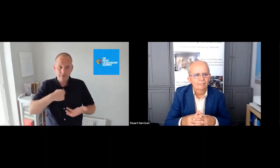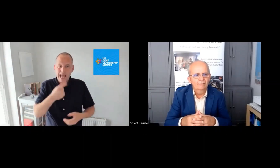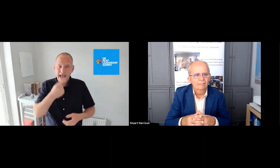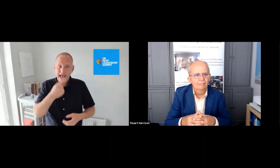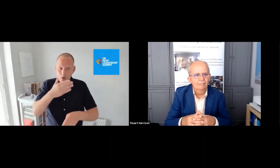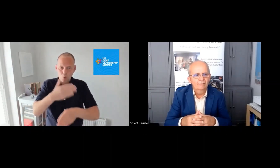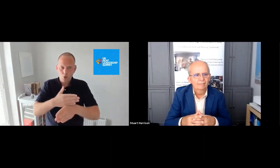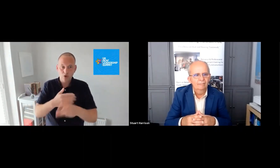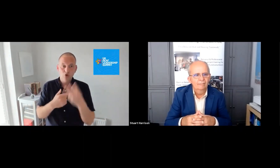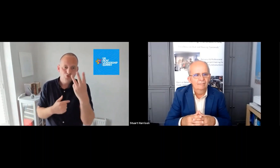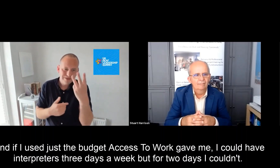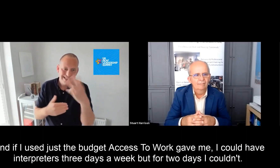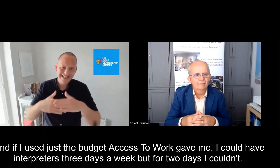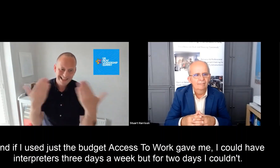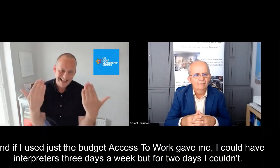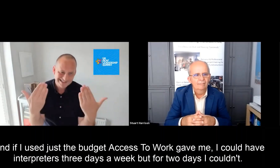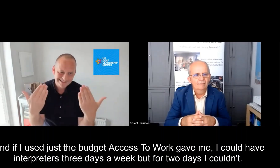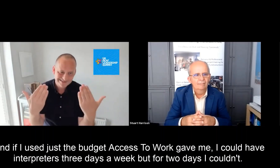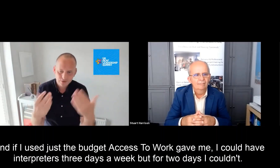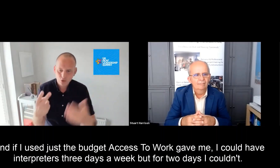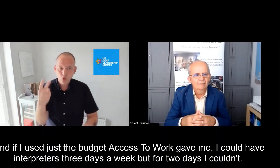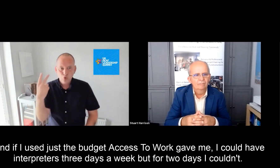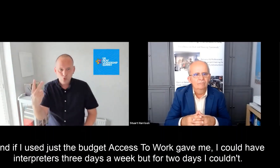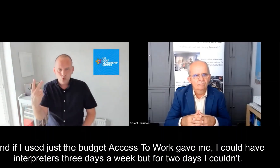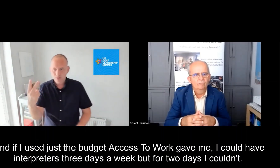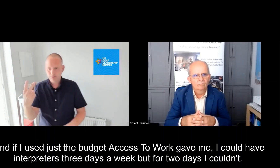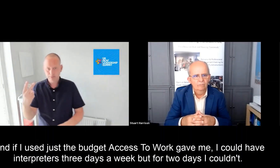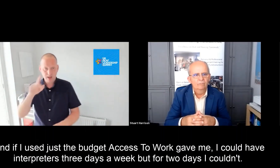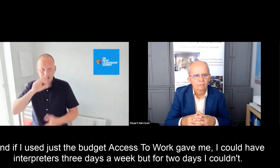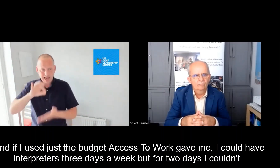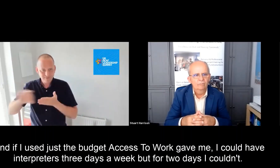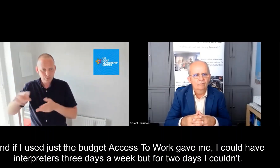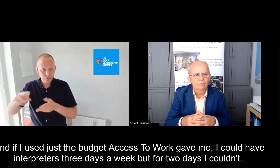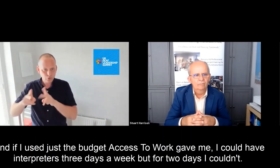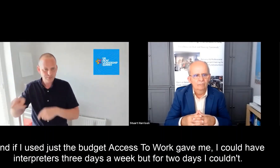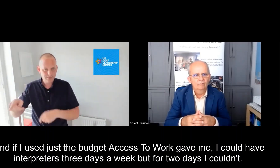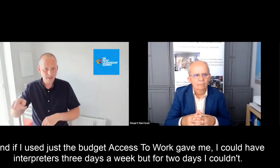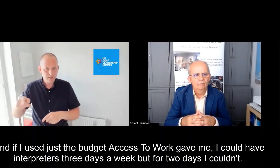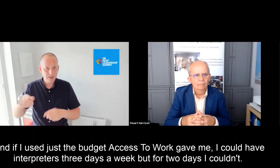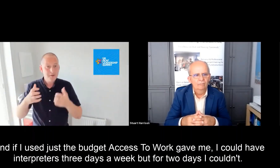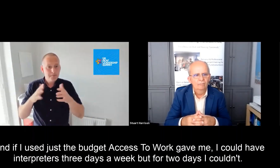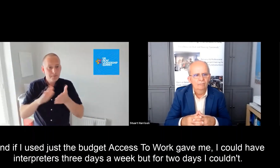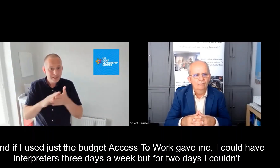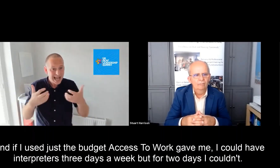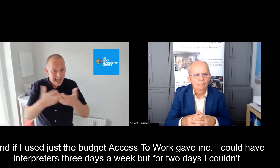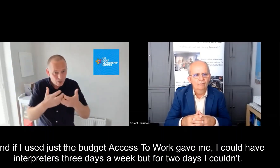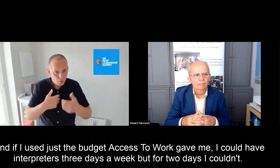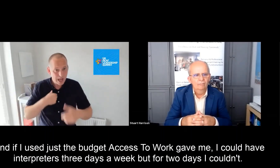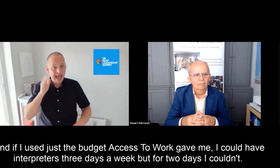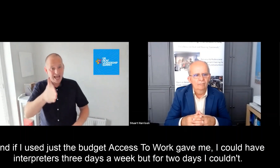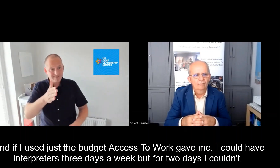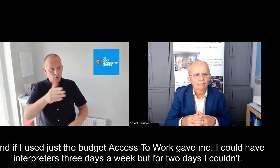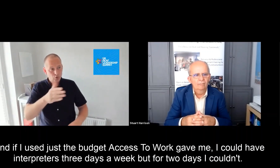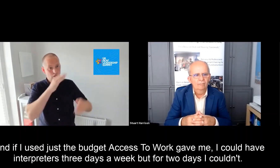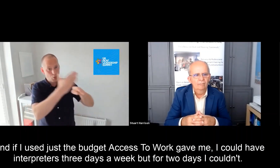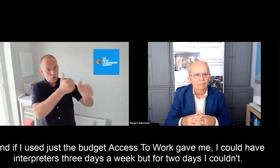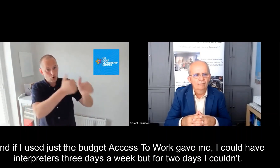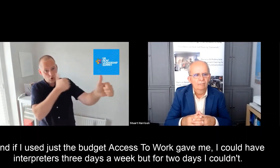And if I used just the budget that Access to Work gave me, I could have interpreters 3 days a week, but for 2 days I